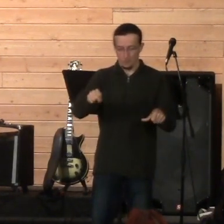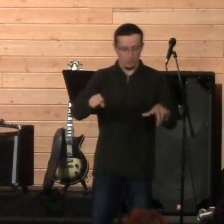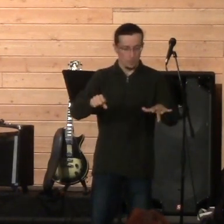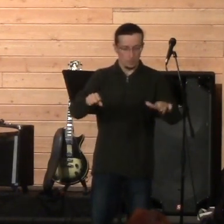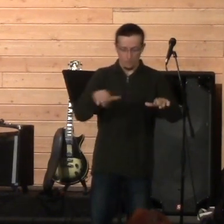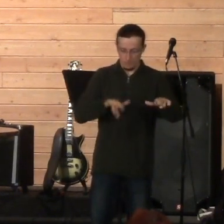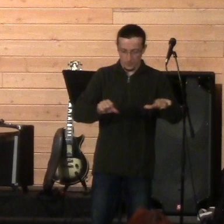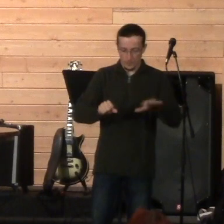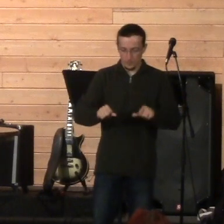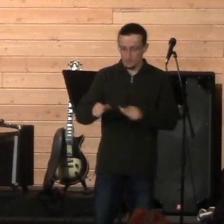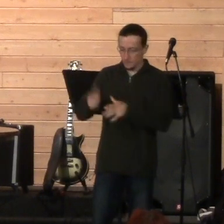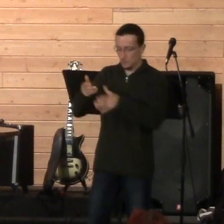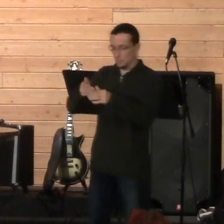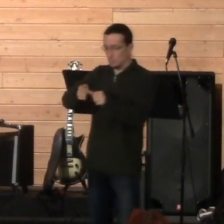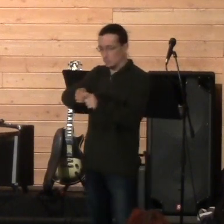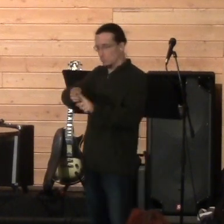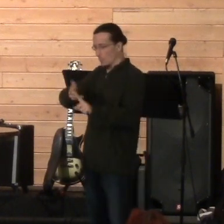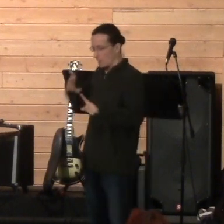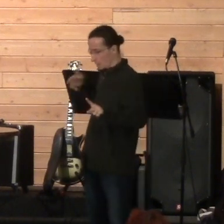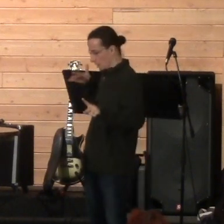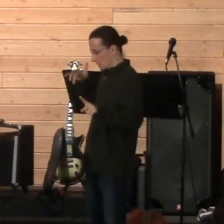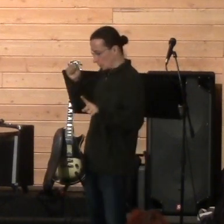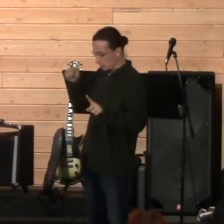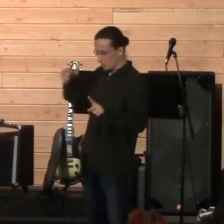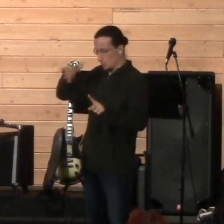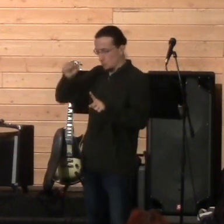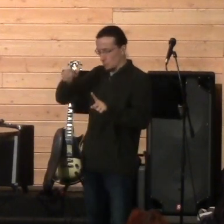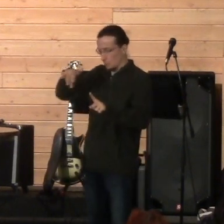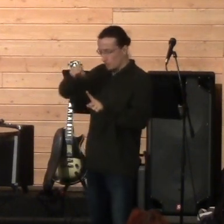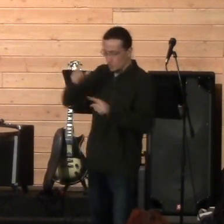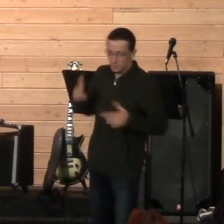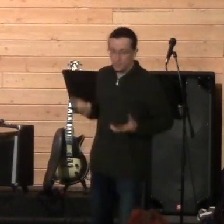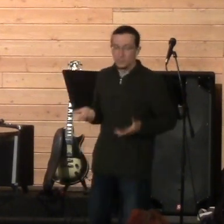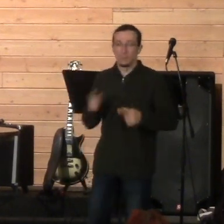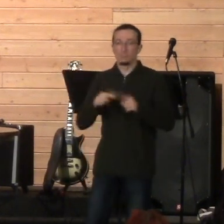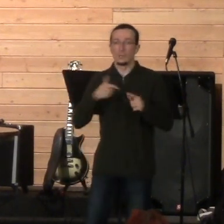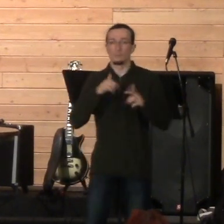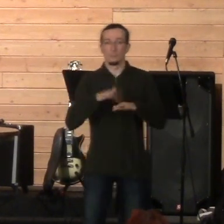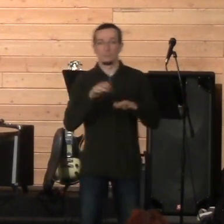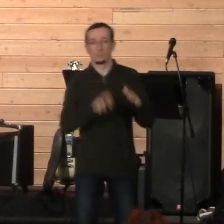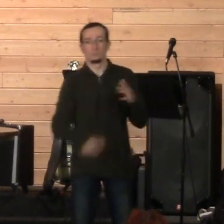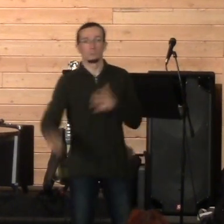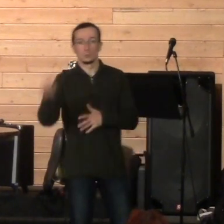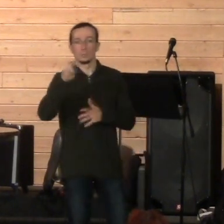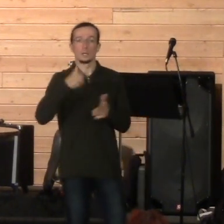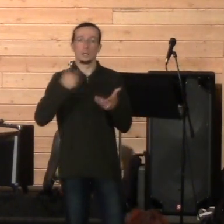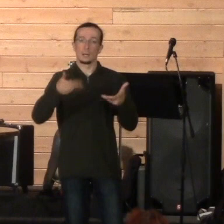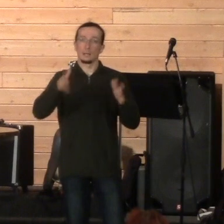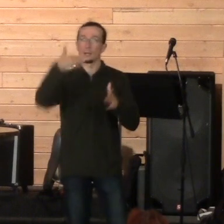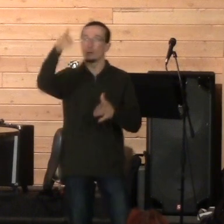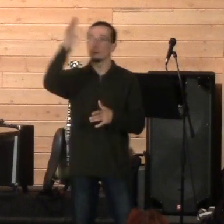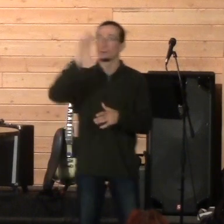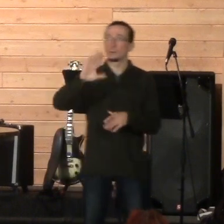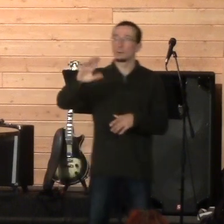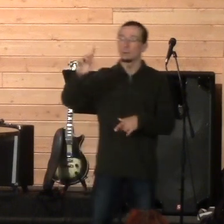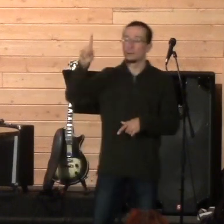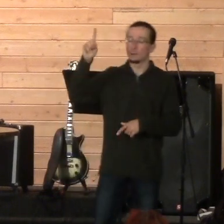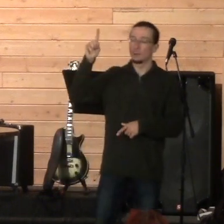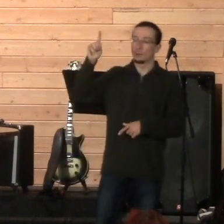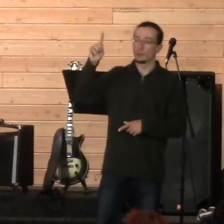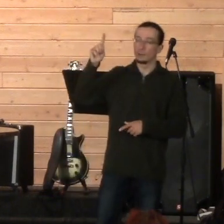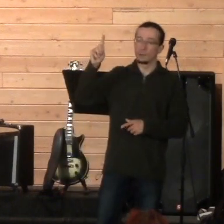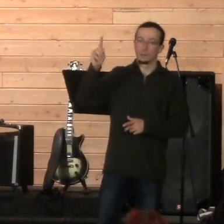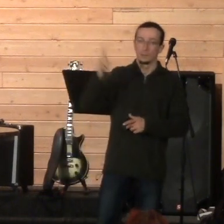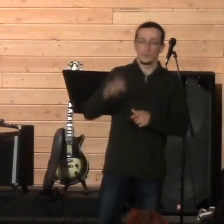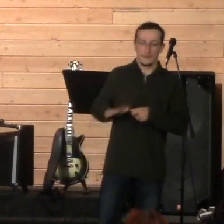But I've just been on this journey where I just allow the hand of God to paint